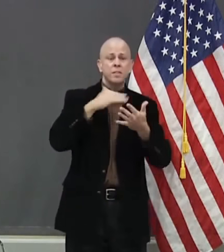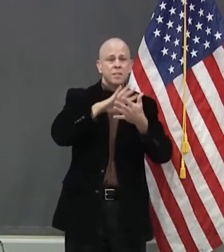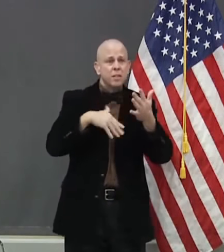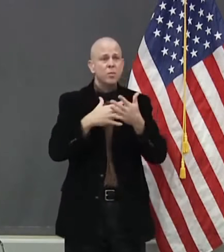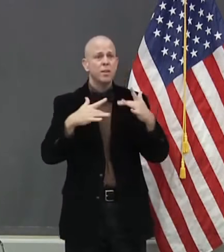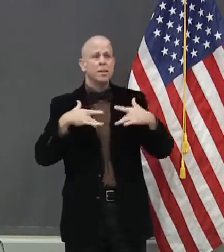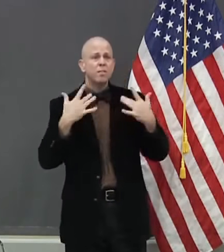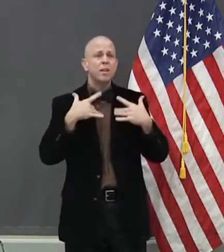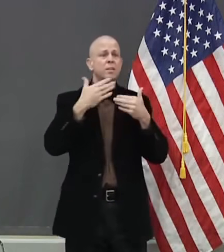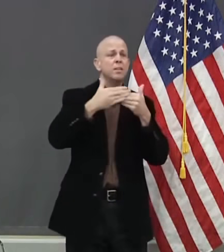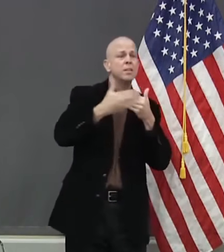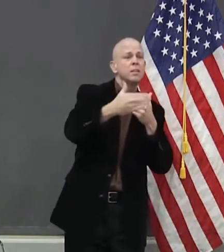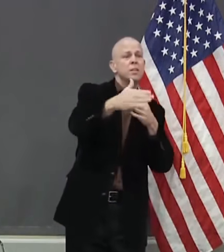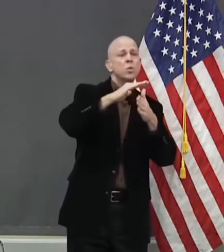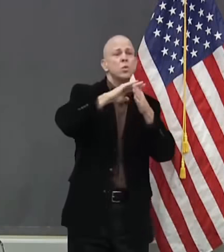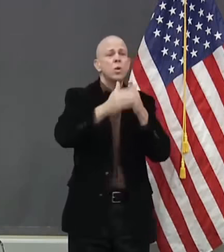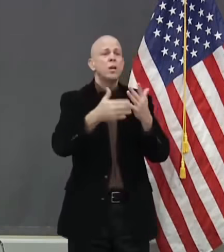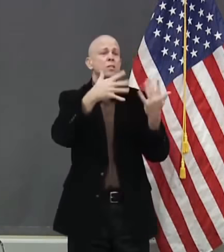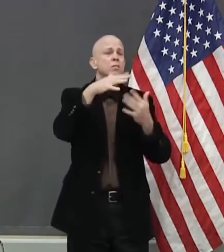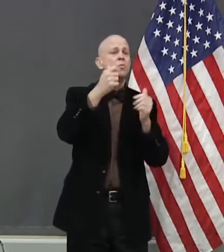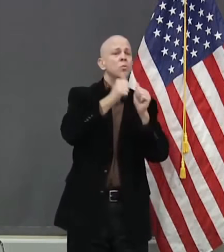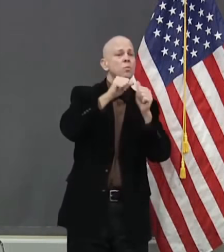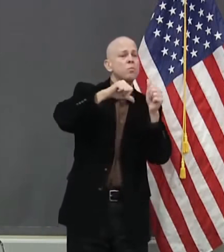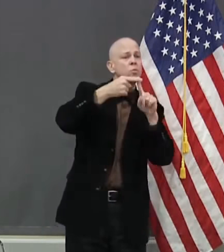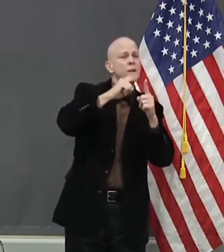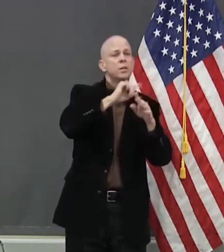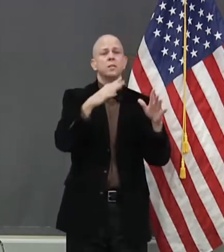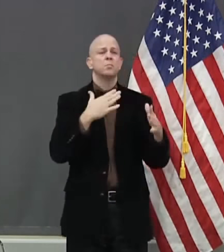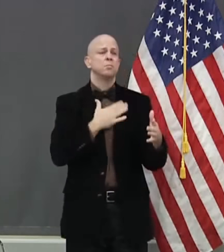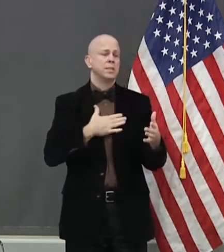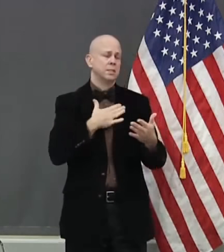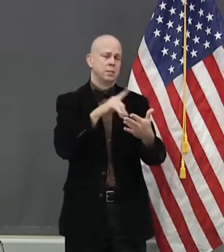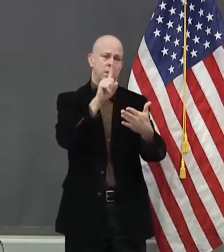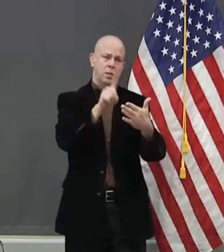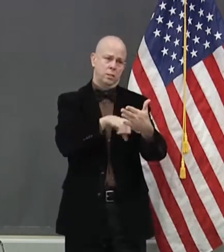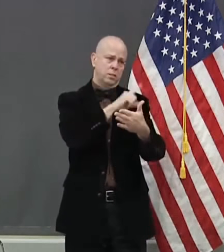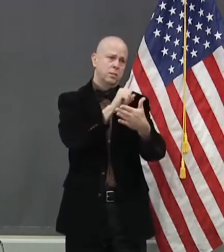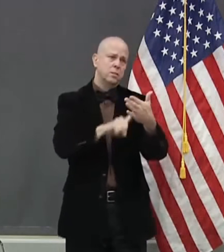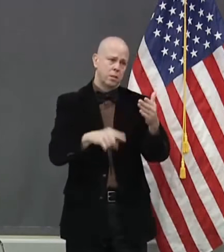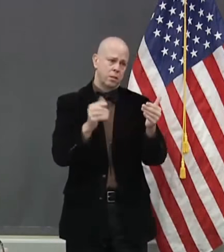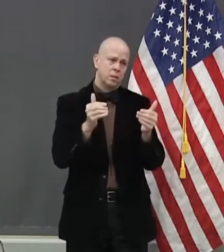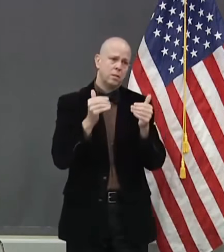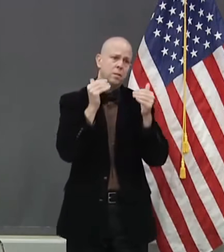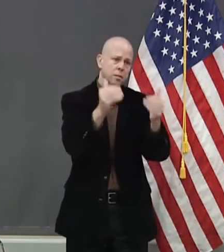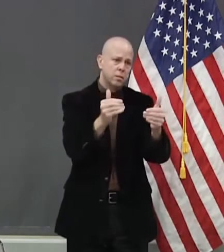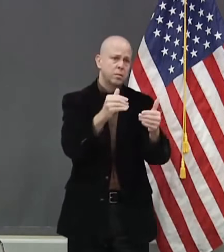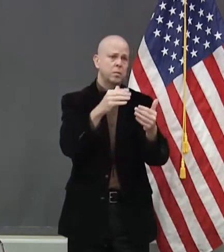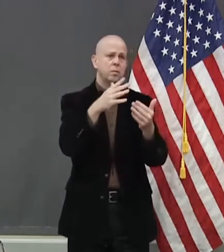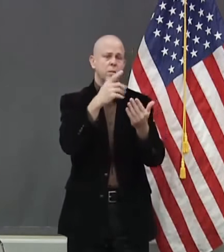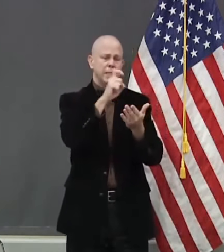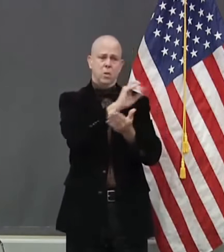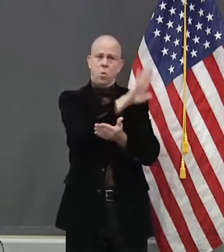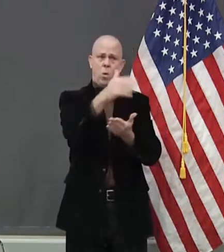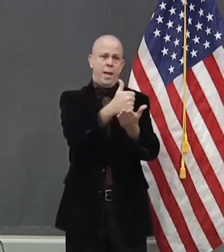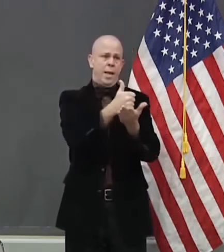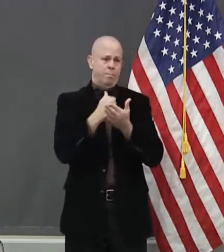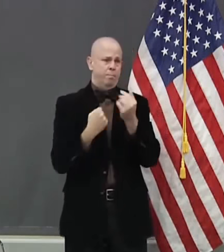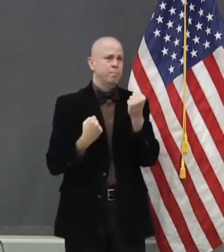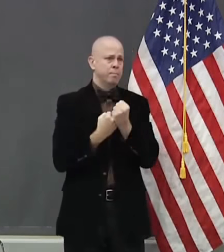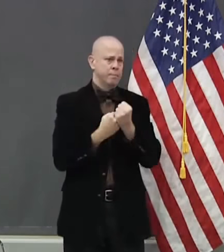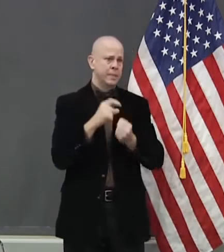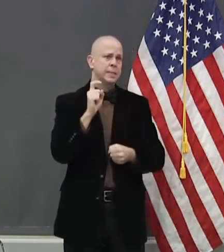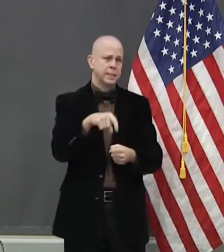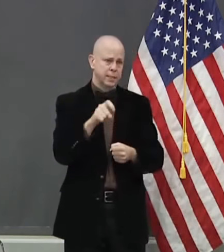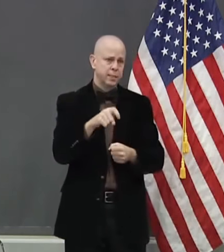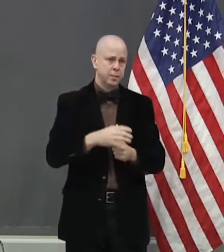coming weekend, please cancel them. We need your help. From our outset, our goal has been